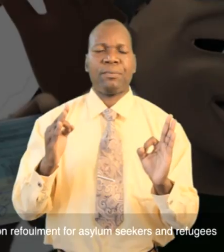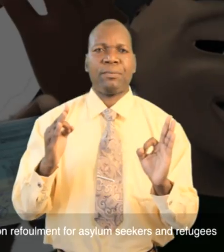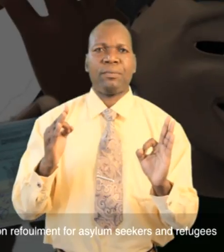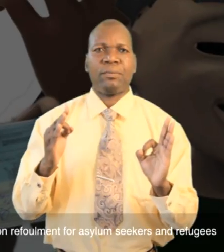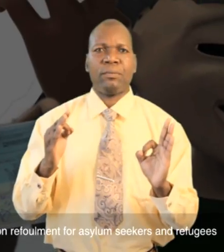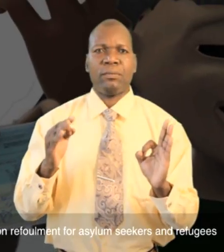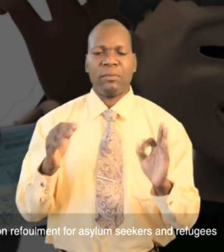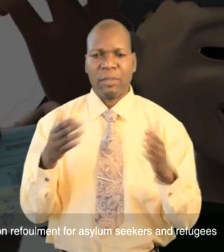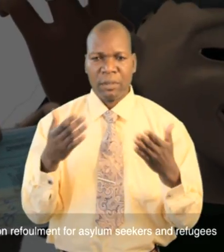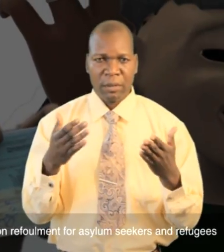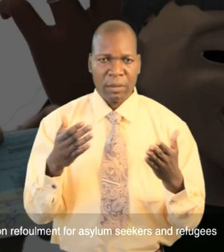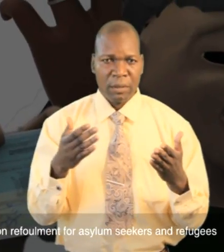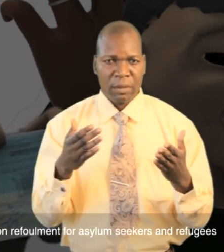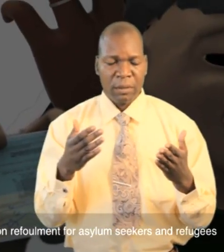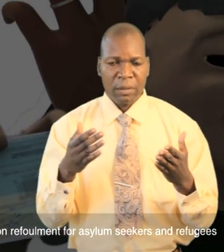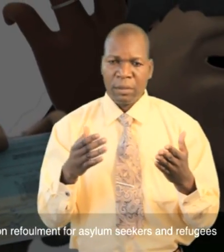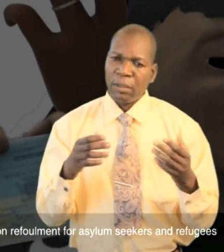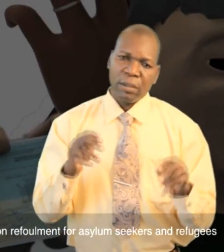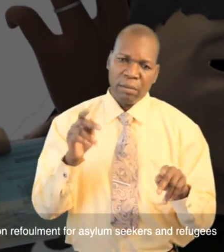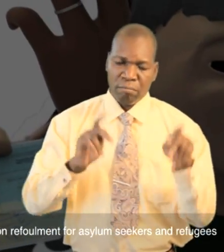non-refoulement for asylum seekers and refugees,